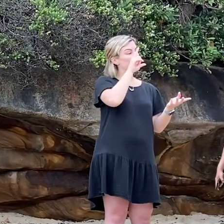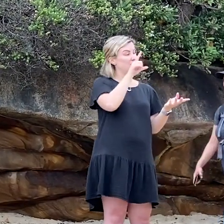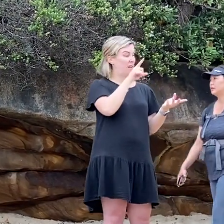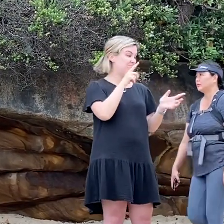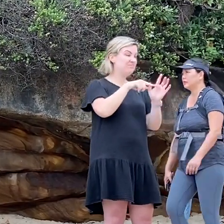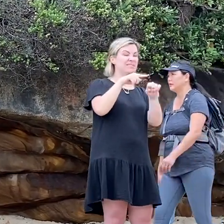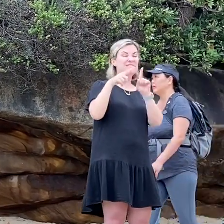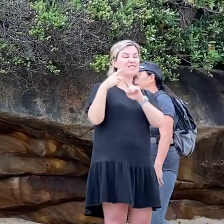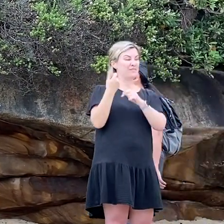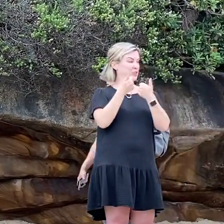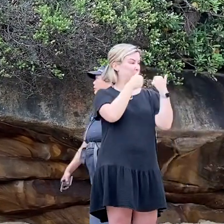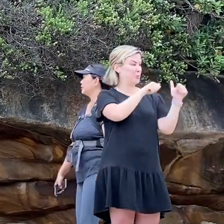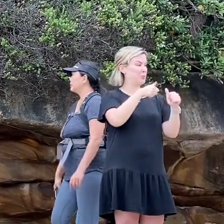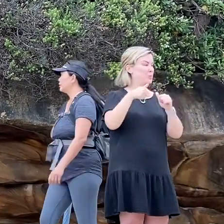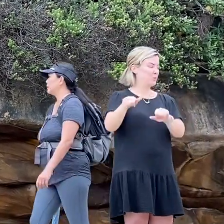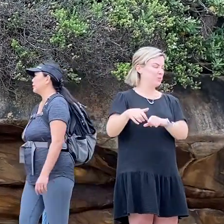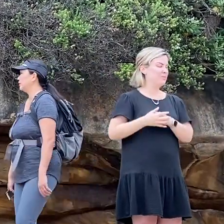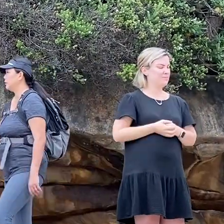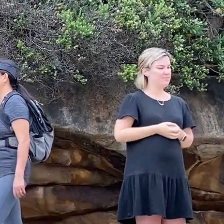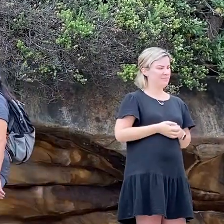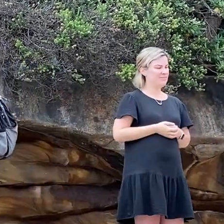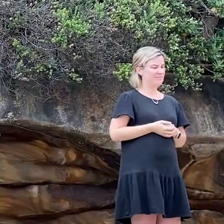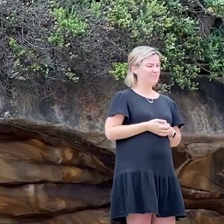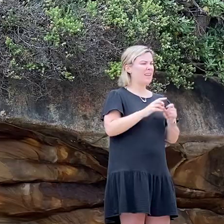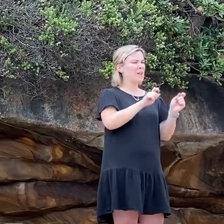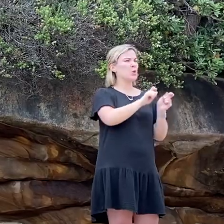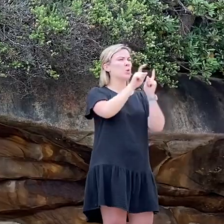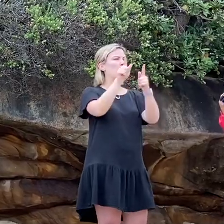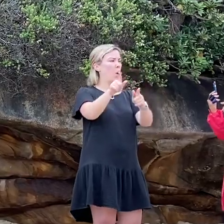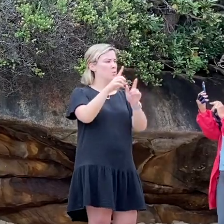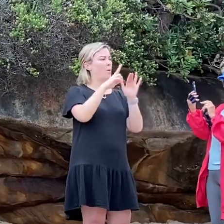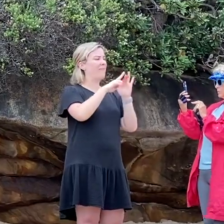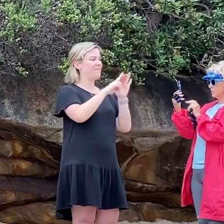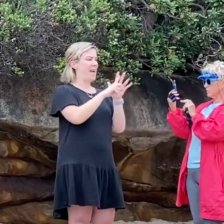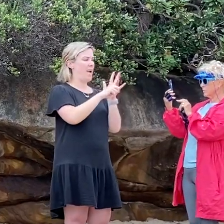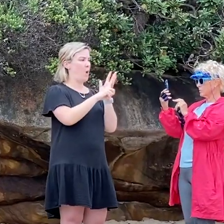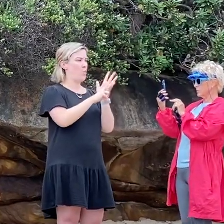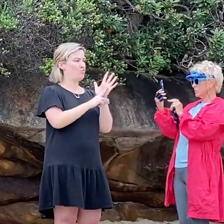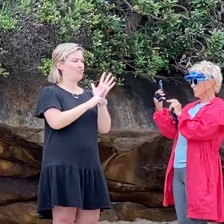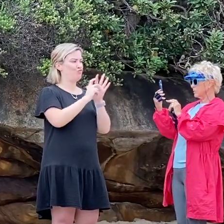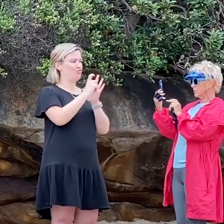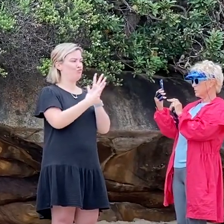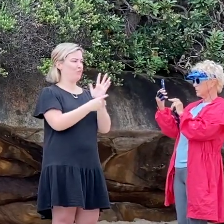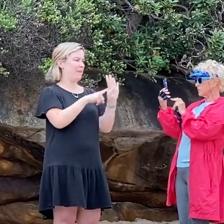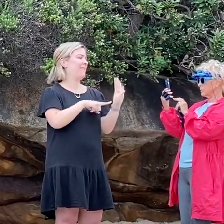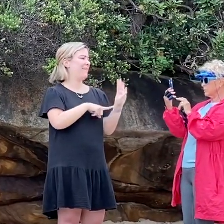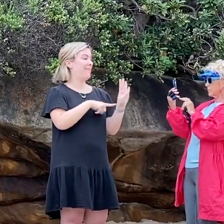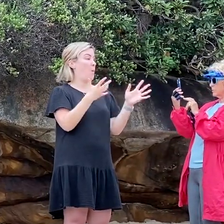it, and the rest is done at the foundry where they make the bronze from my wax model.